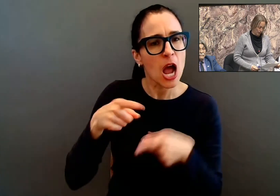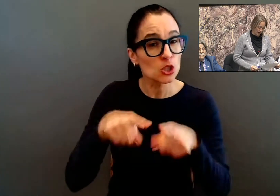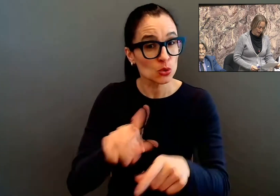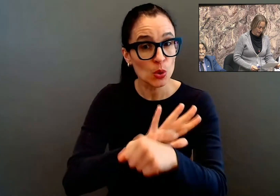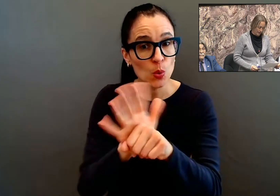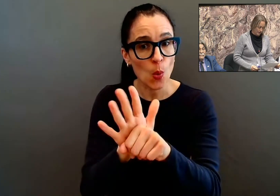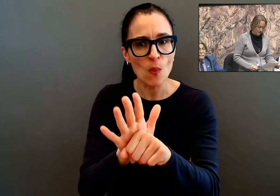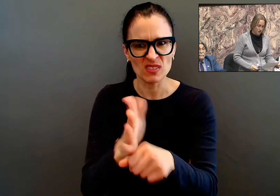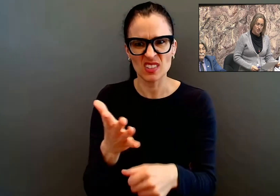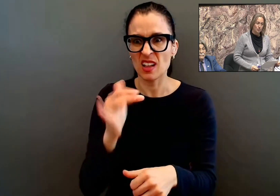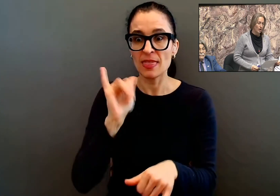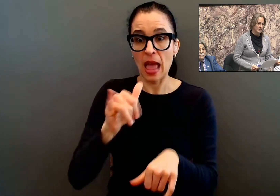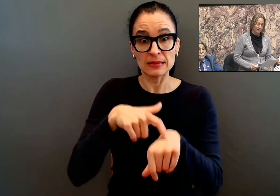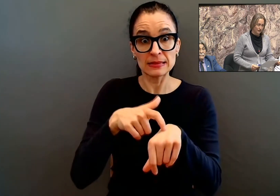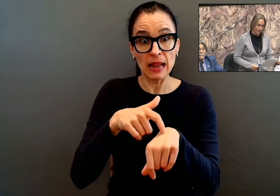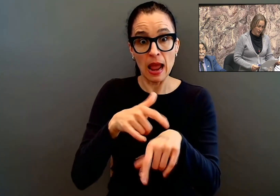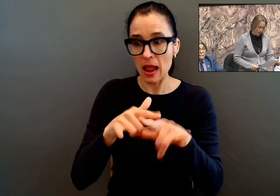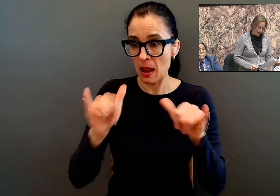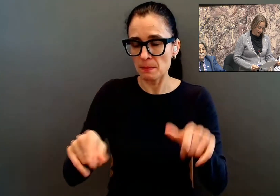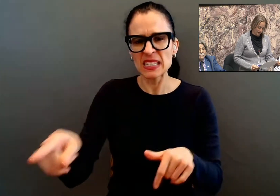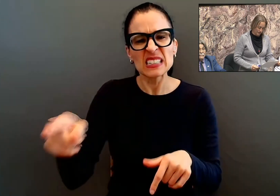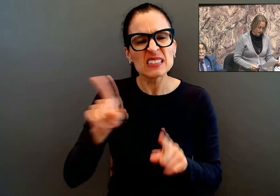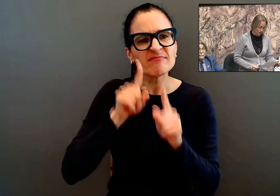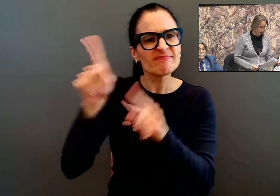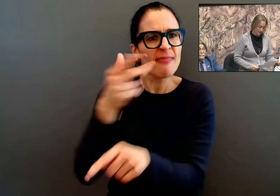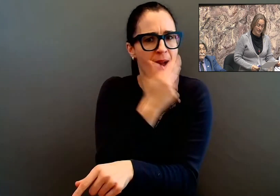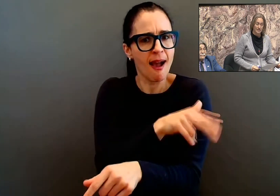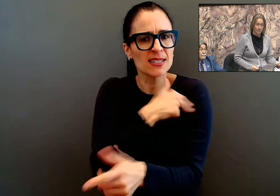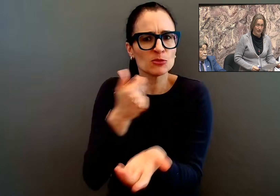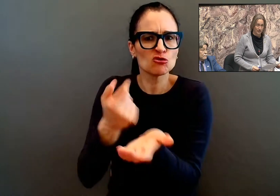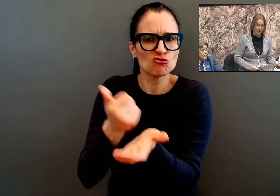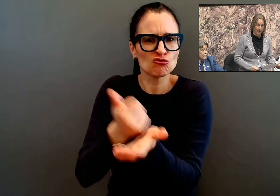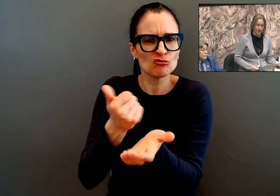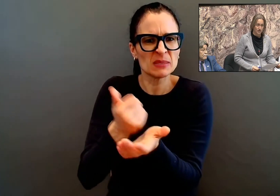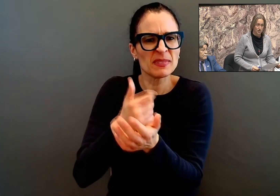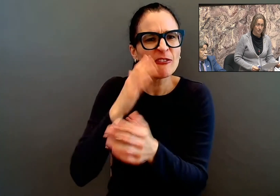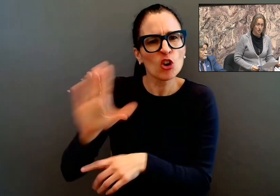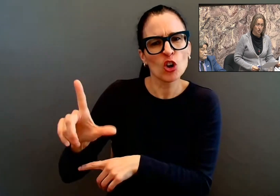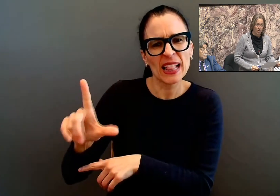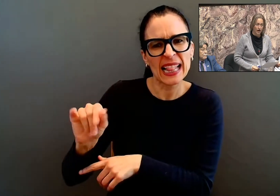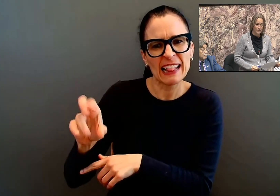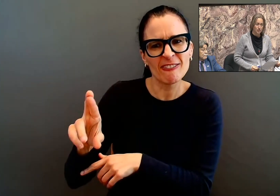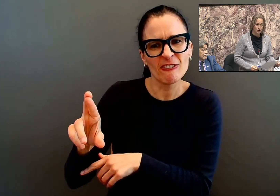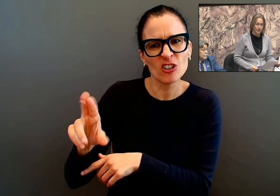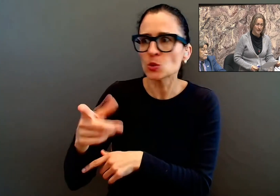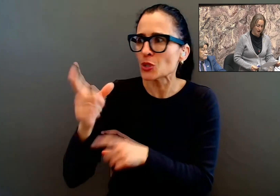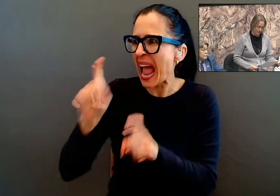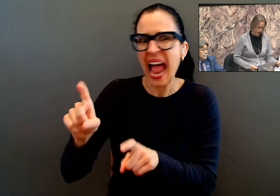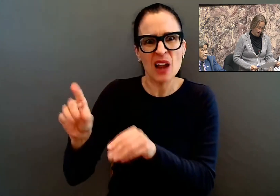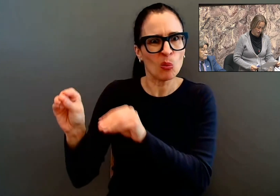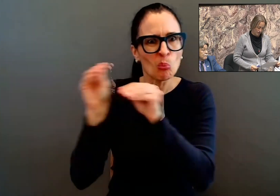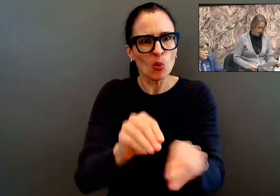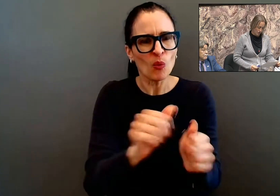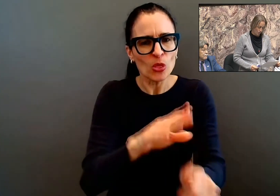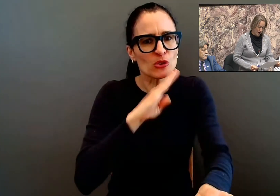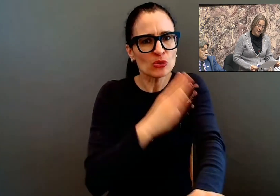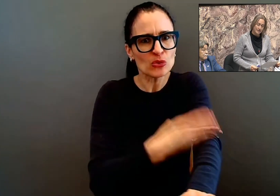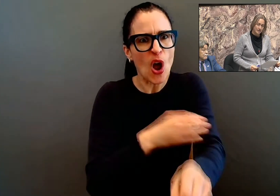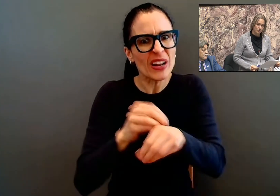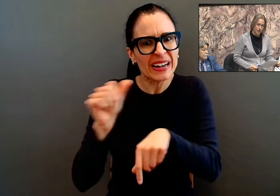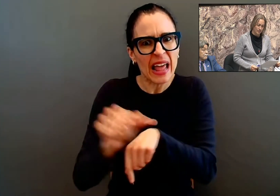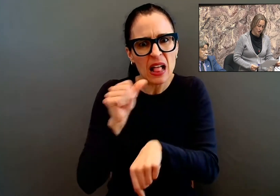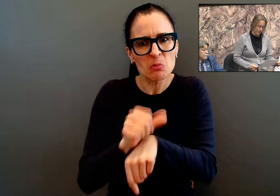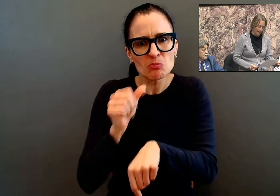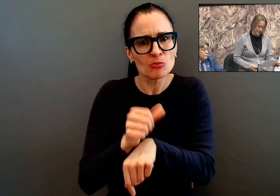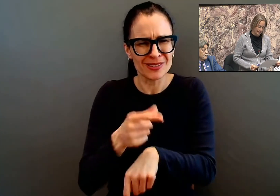in Alberta. She wasn't flipping her house. She wasn't speculating. She was trying to recover. Why has